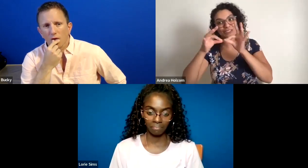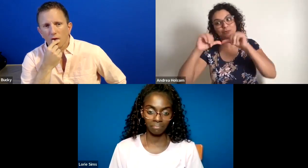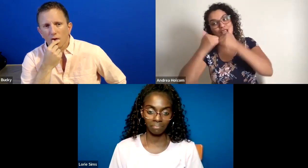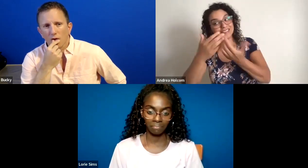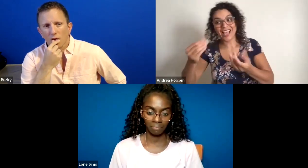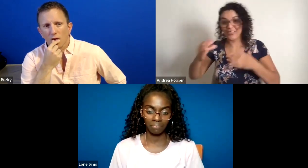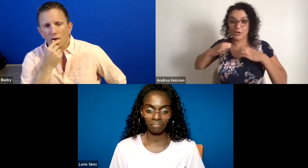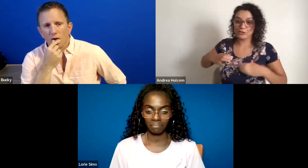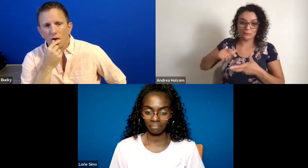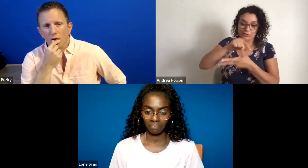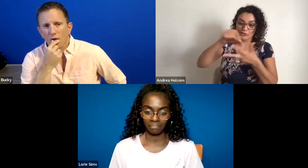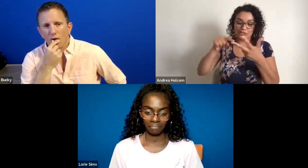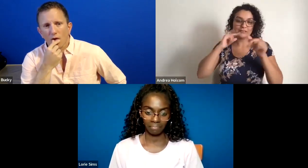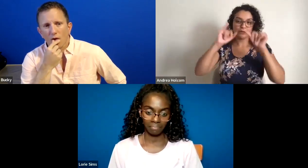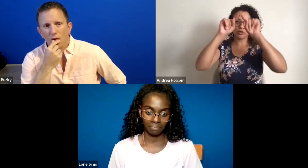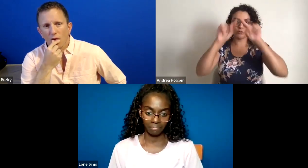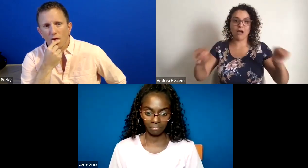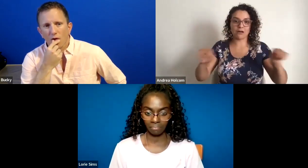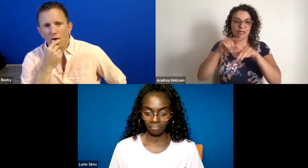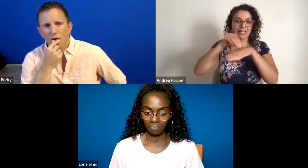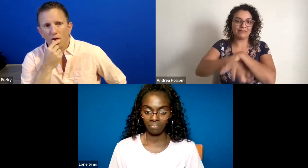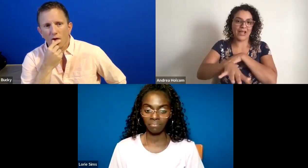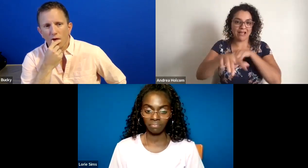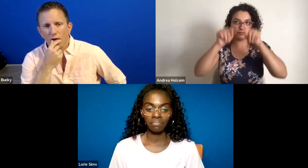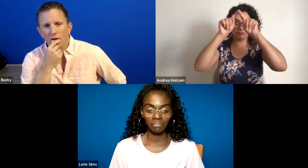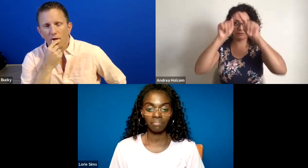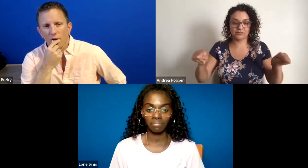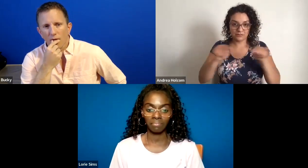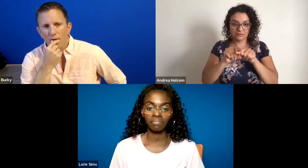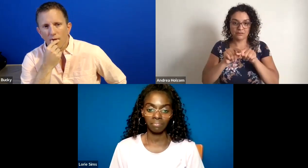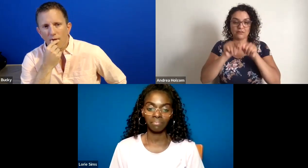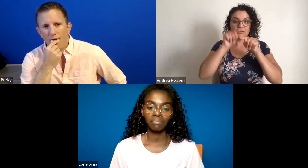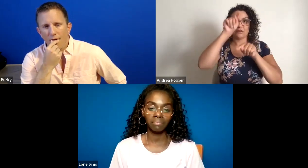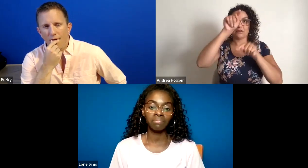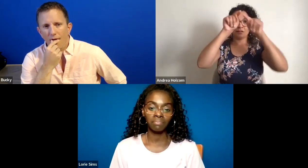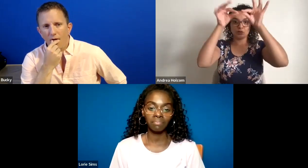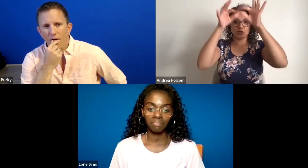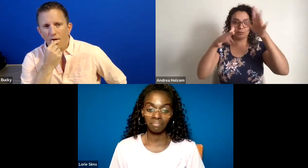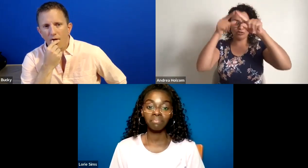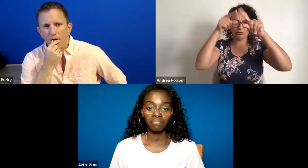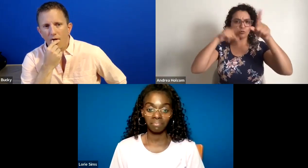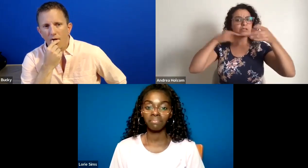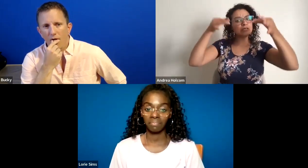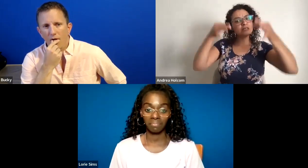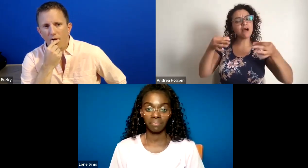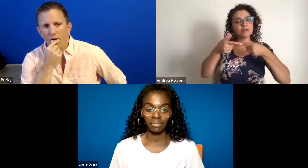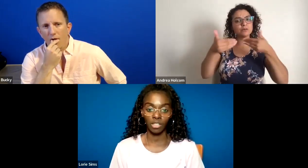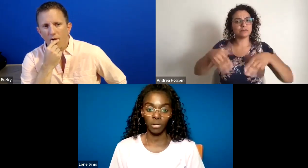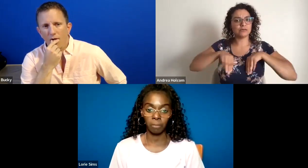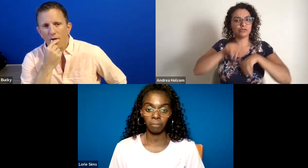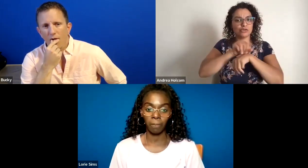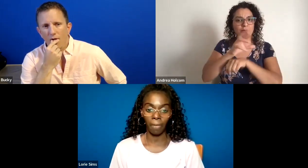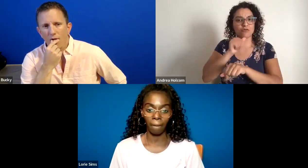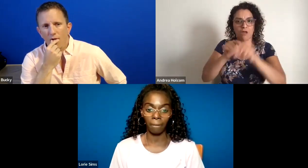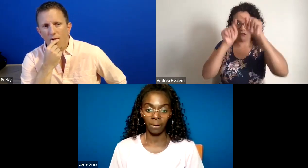our interpreters and interpreting agencies, as well as the consumers. It's like a triangle effect, right? A triangular effect. You have the